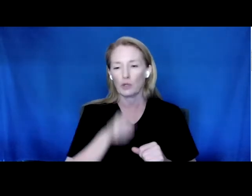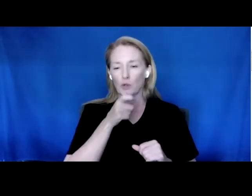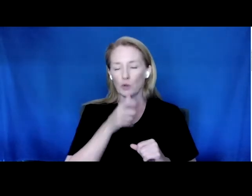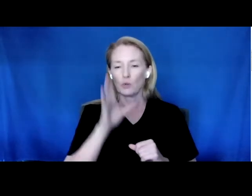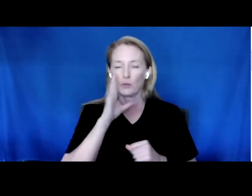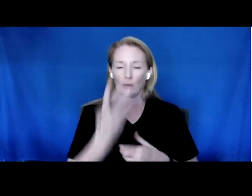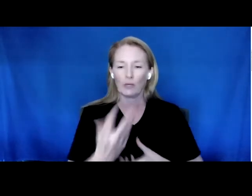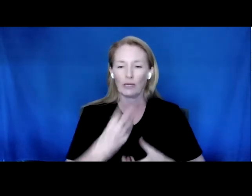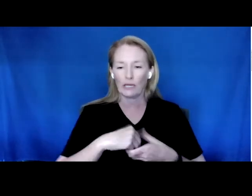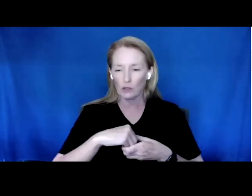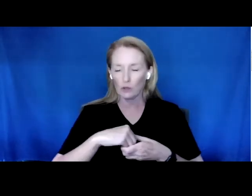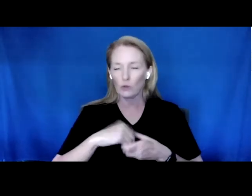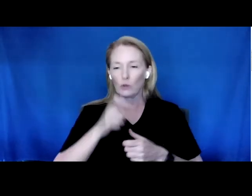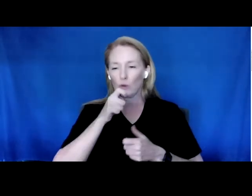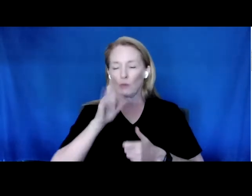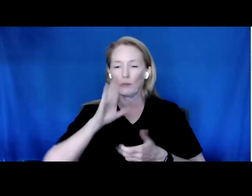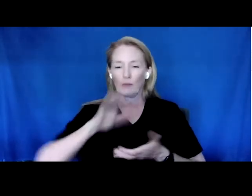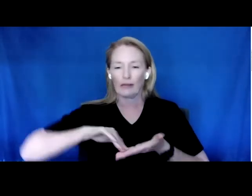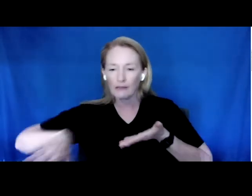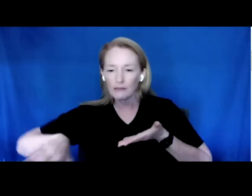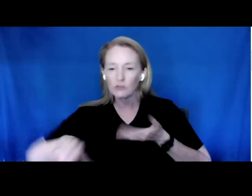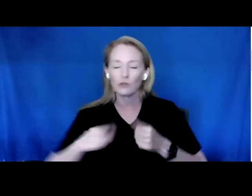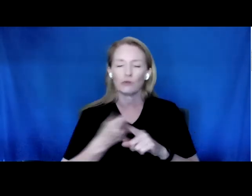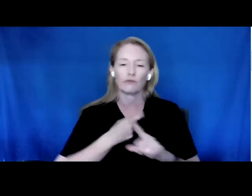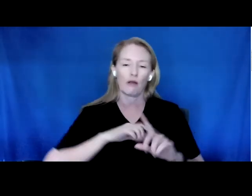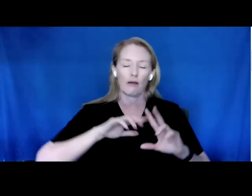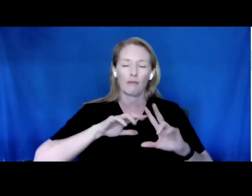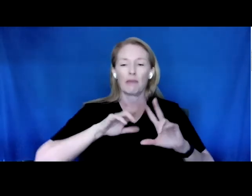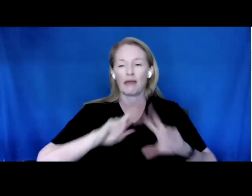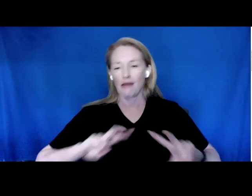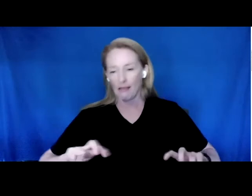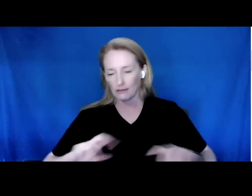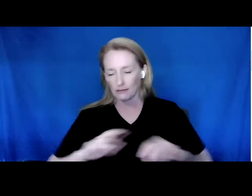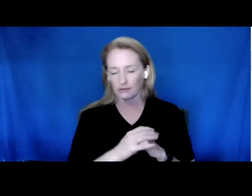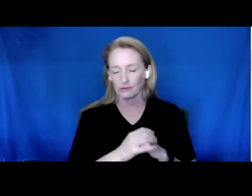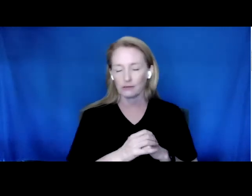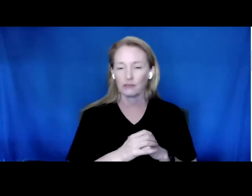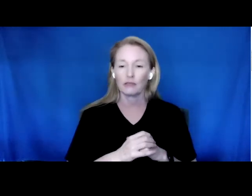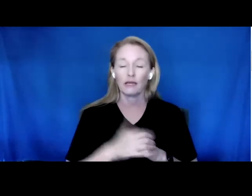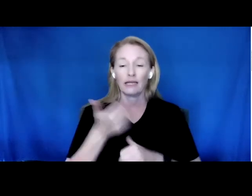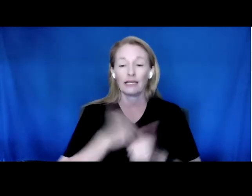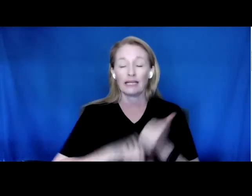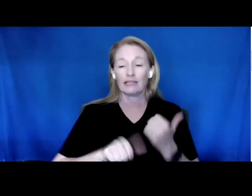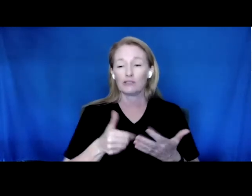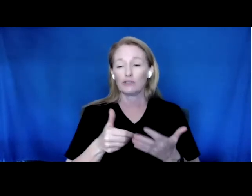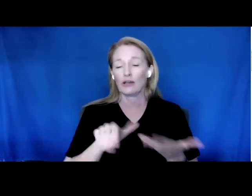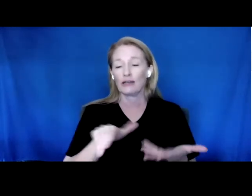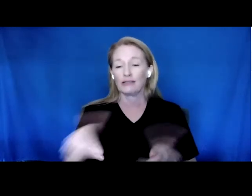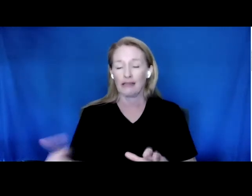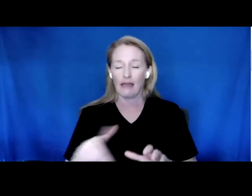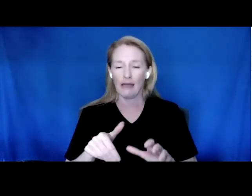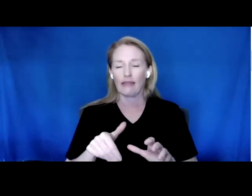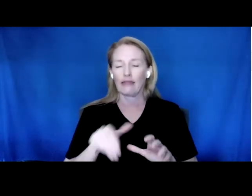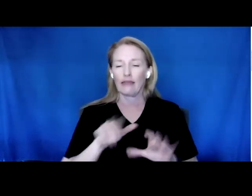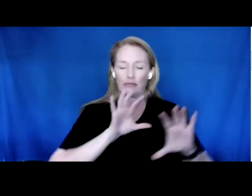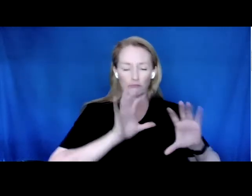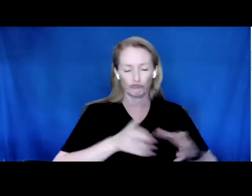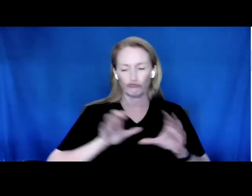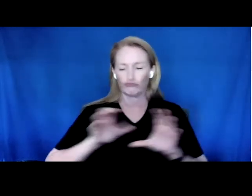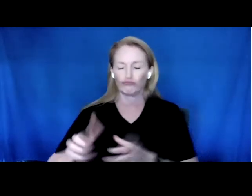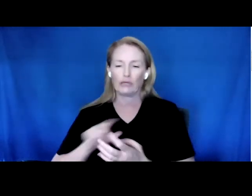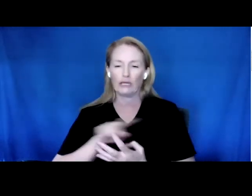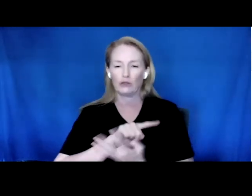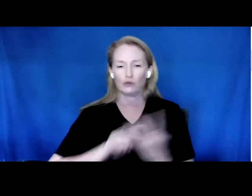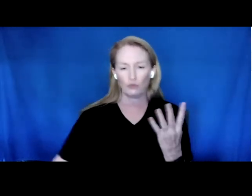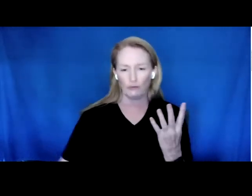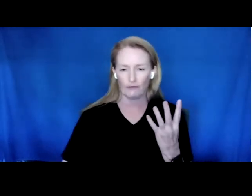the analysis, and every single death is categorized into one of our 4 periods of risk, which I have at the